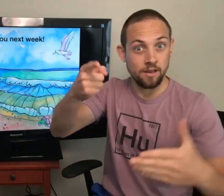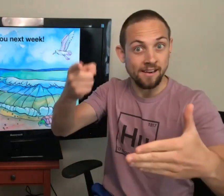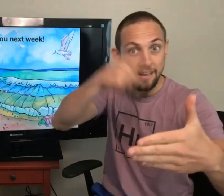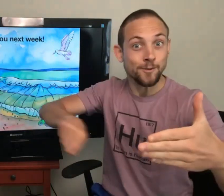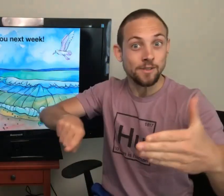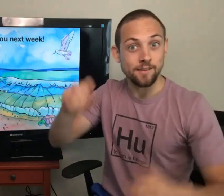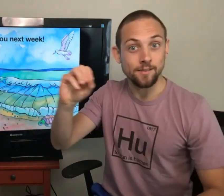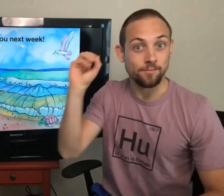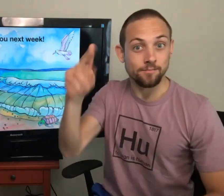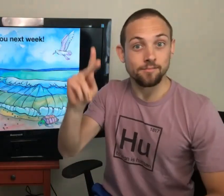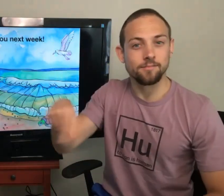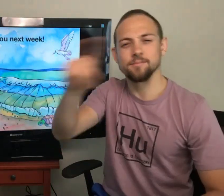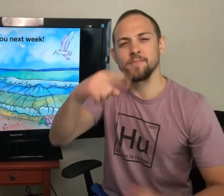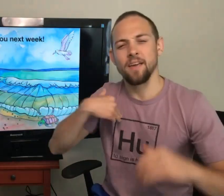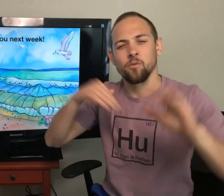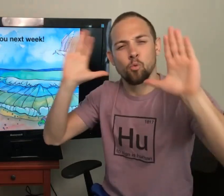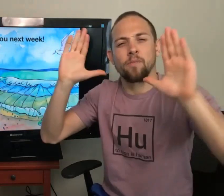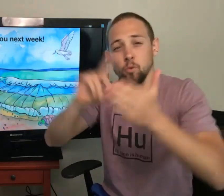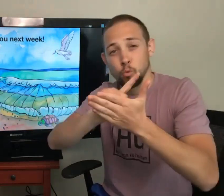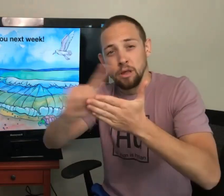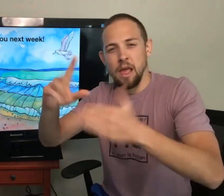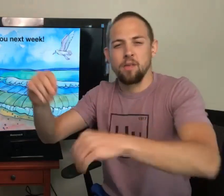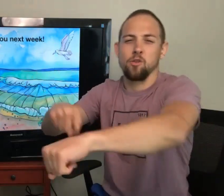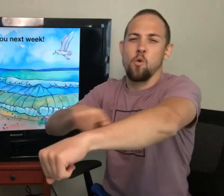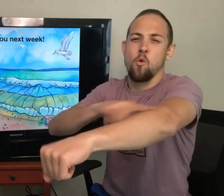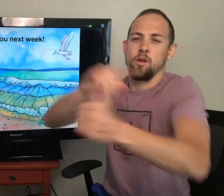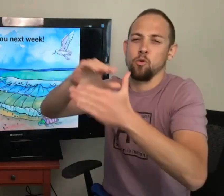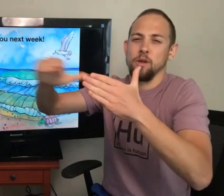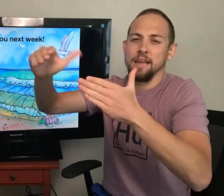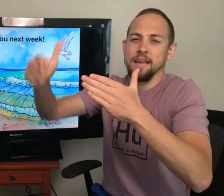Well done. We will see you all next week. Have a wonderful